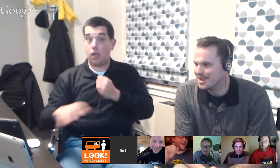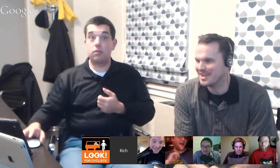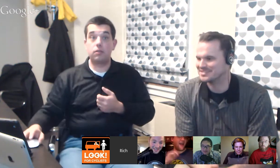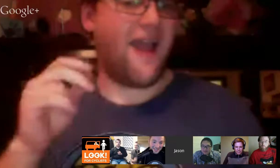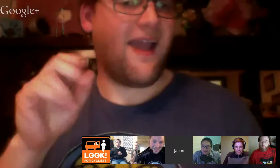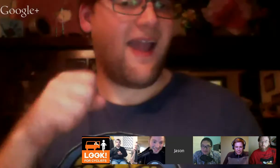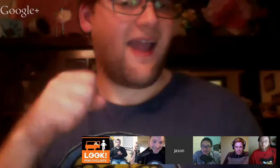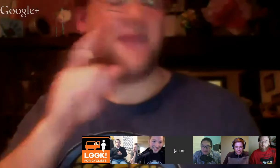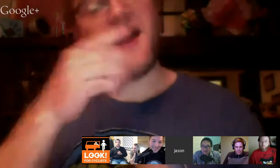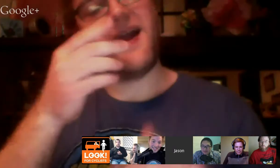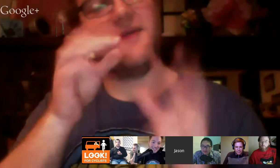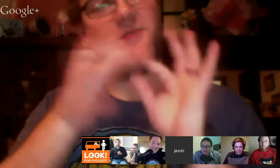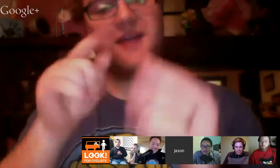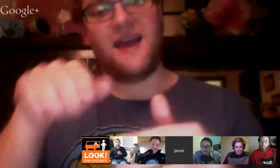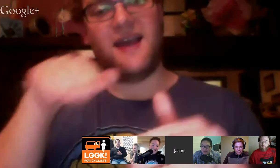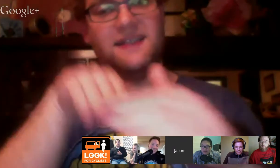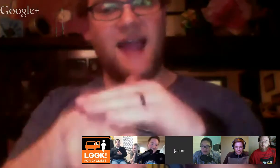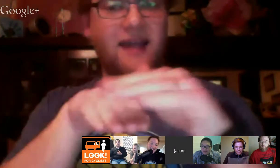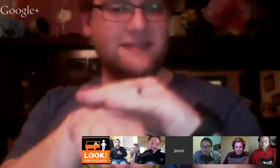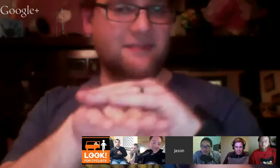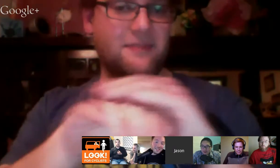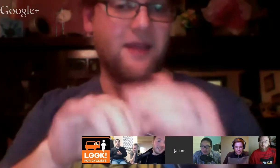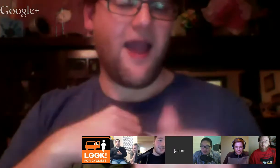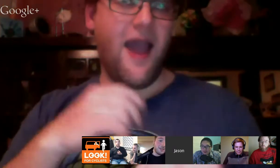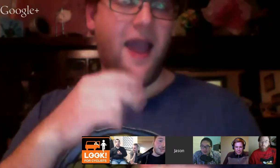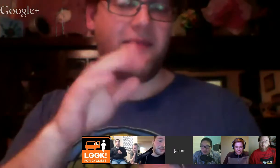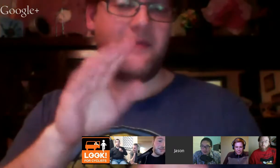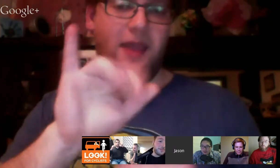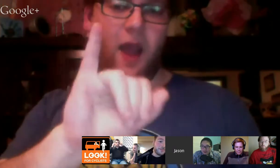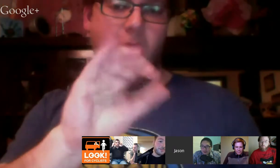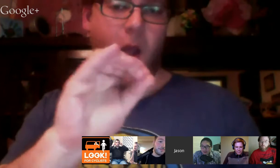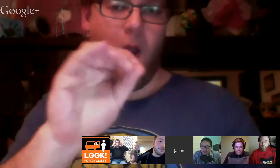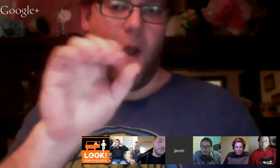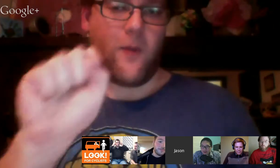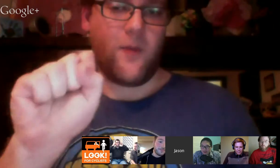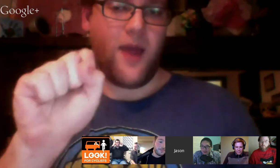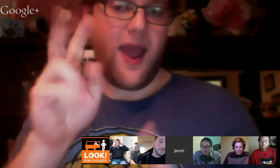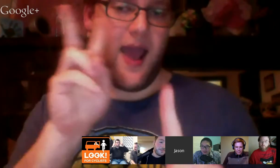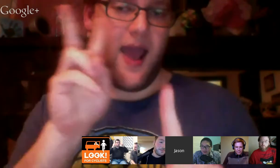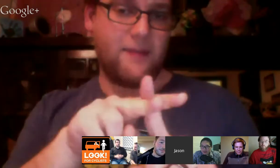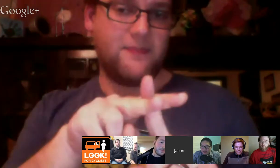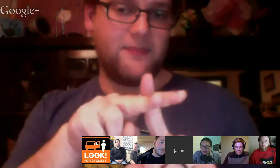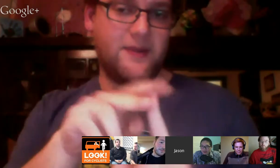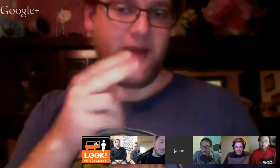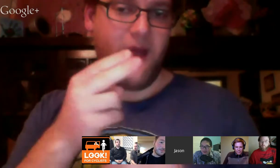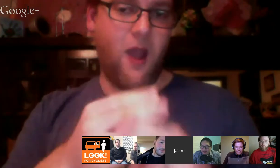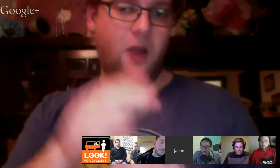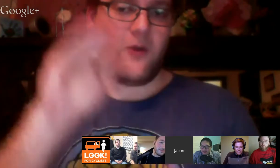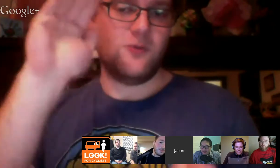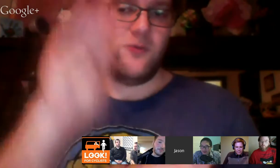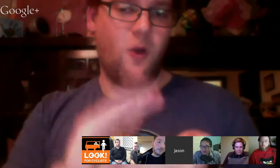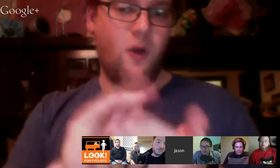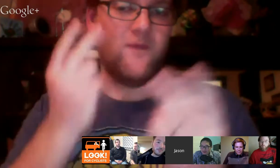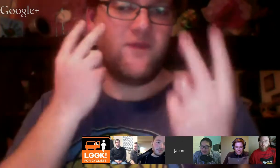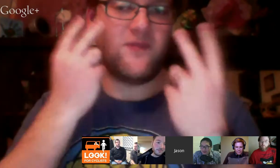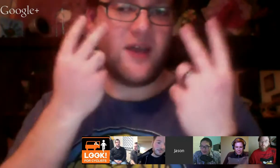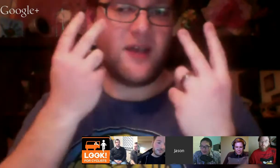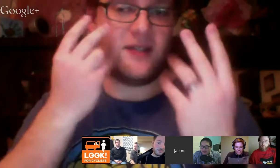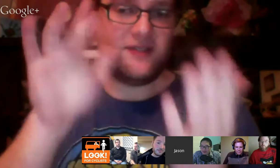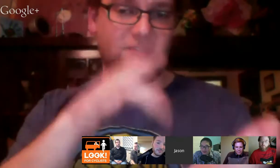Yes. I really wanted to talk about an